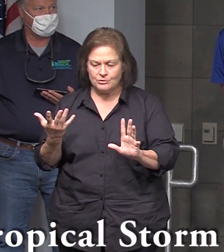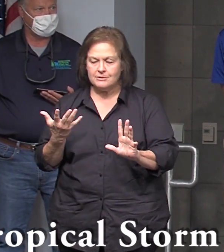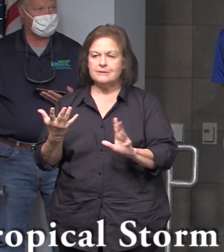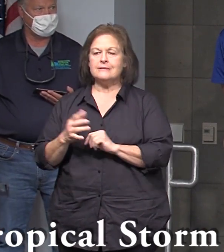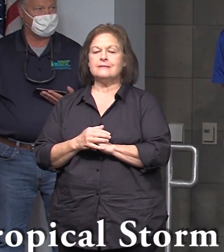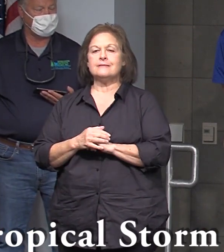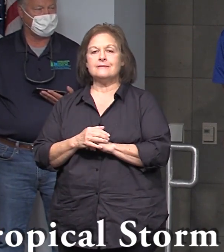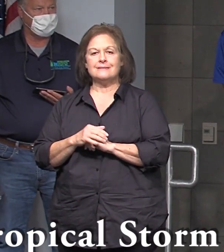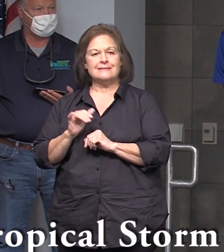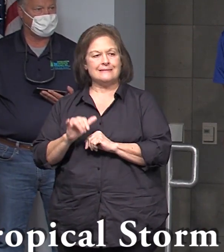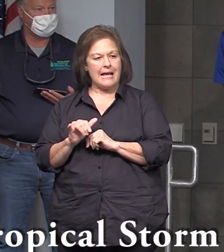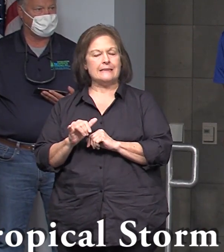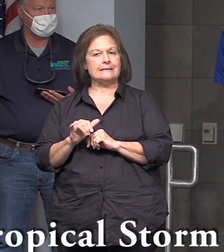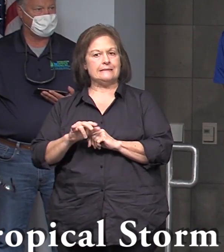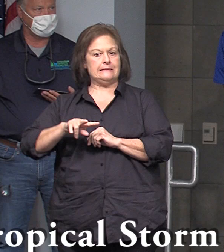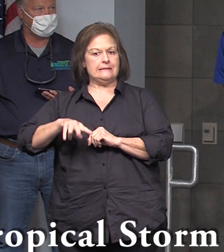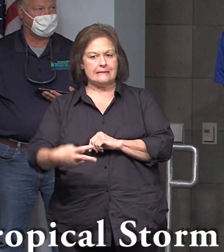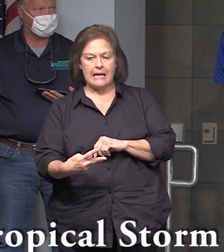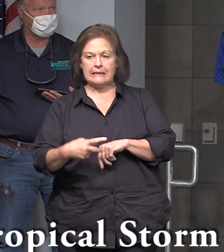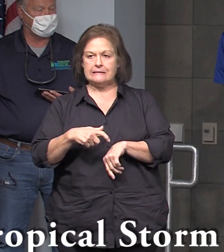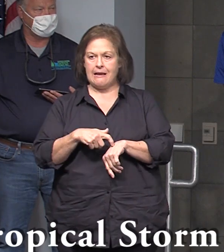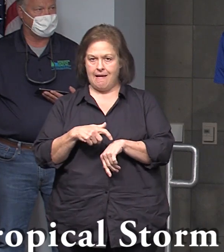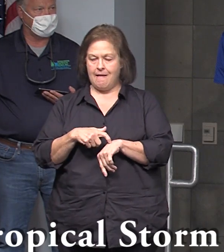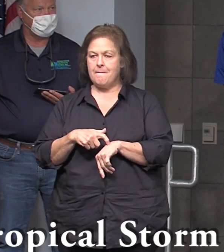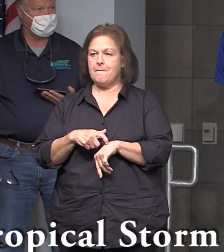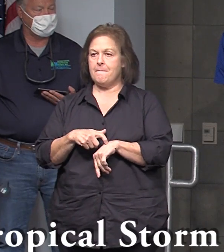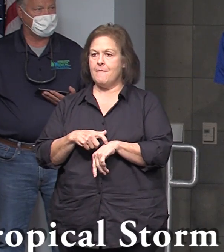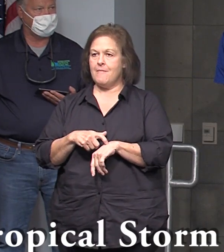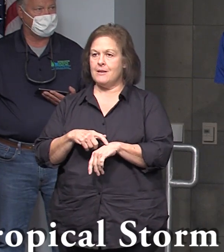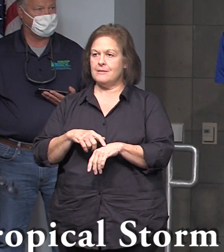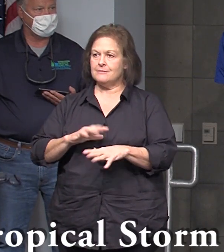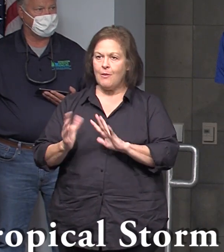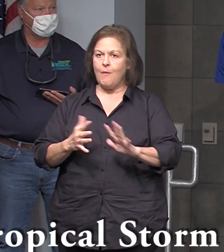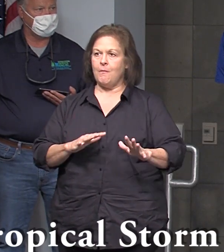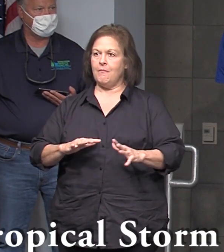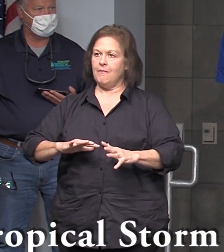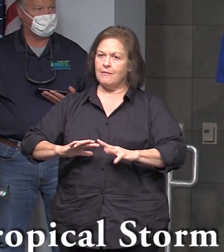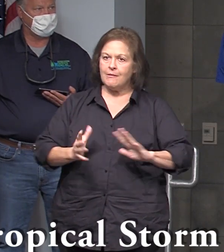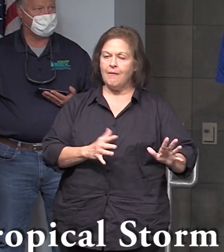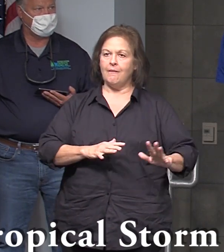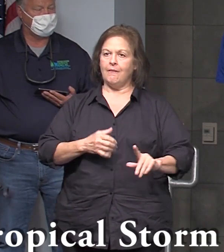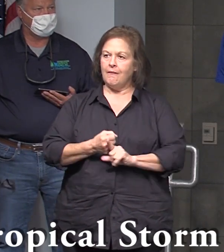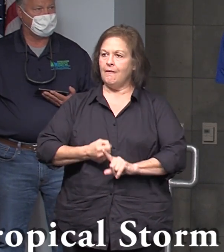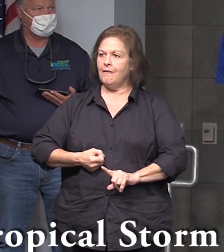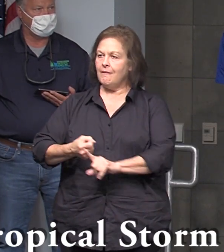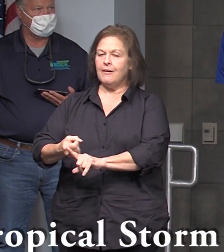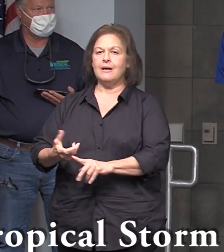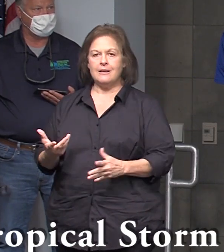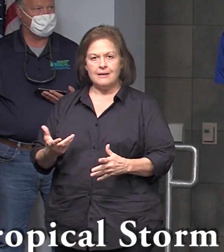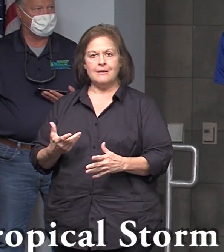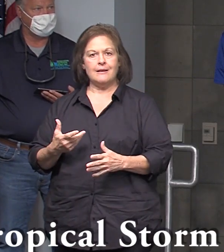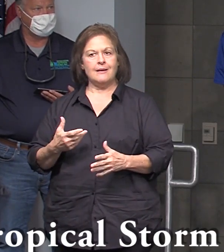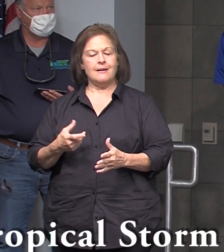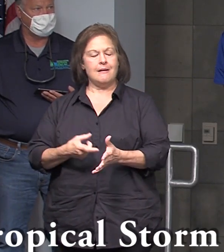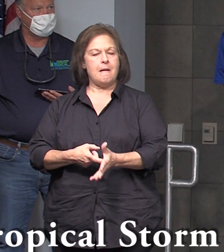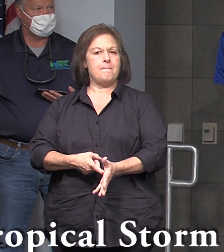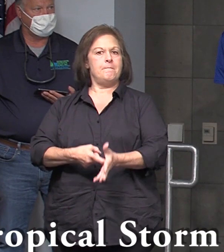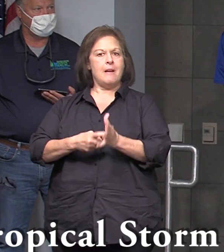But actually, this is the second time, too, that with all these storms that are coming forward, that we're having to have a